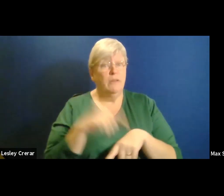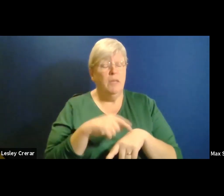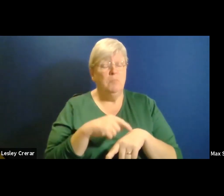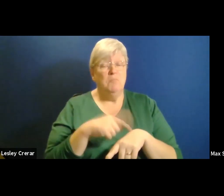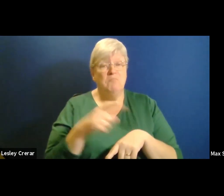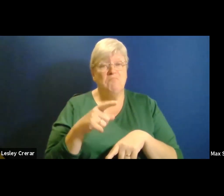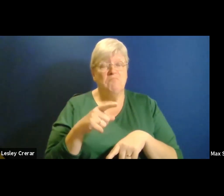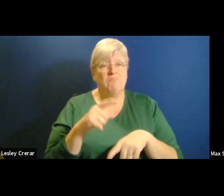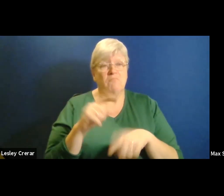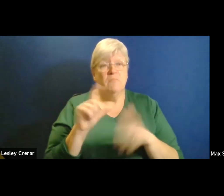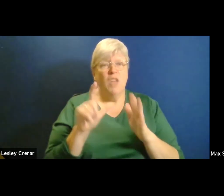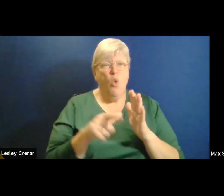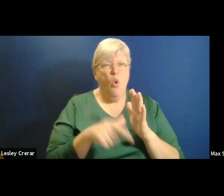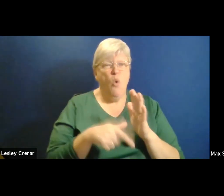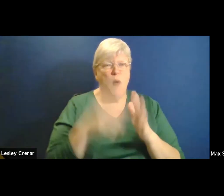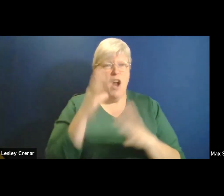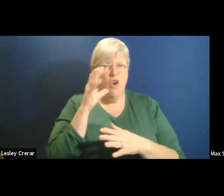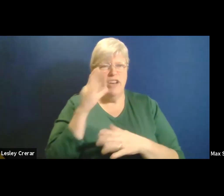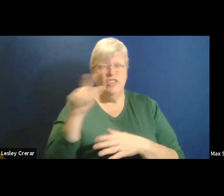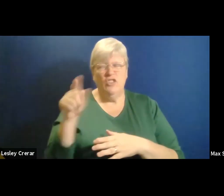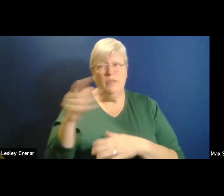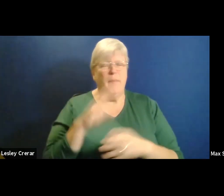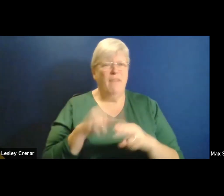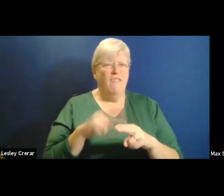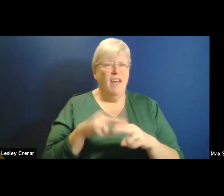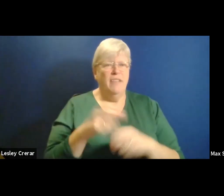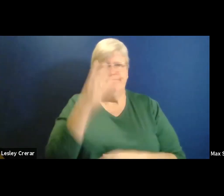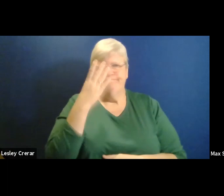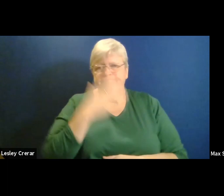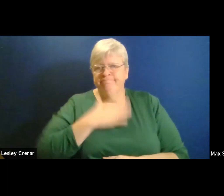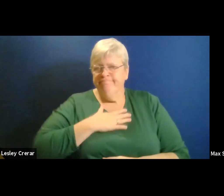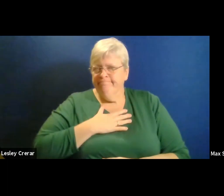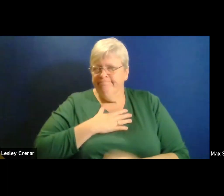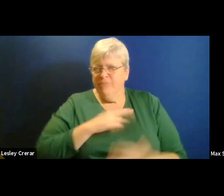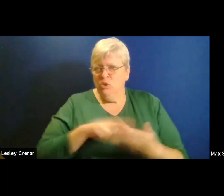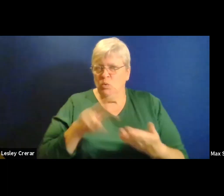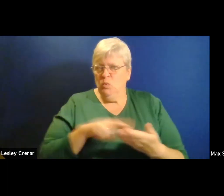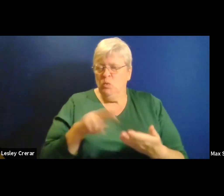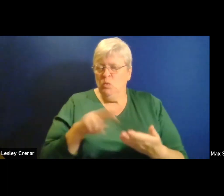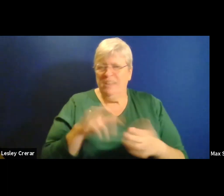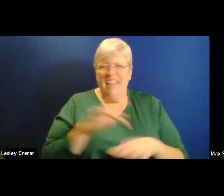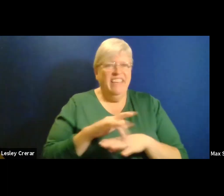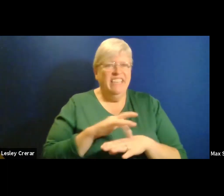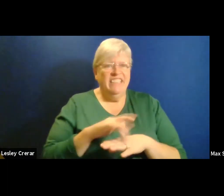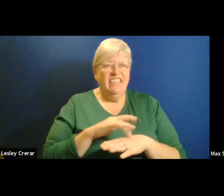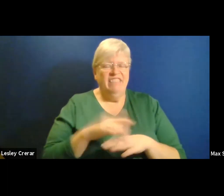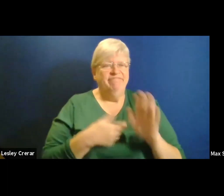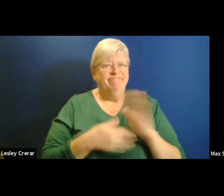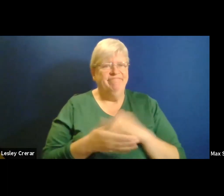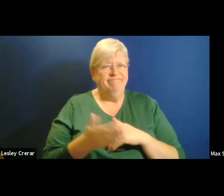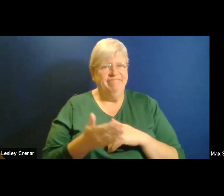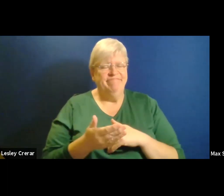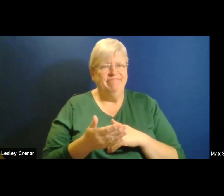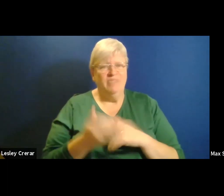was Clockwork Orange, and he cringed with embarrassment at all the nude scenes. And the theatre, oh dear, the theatre